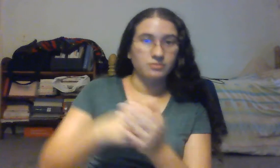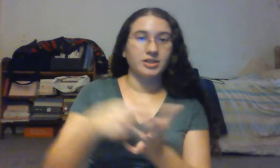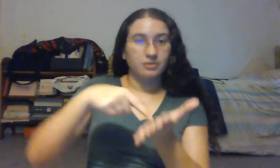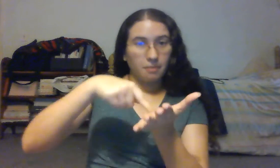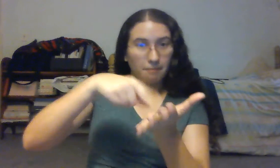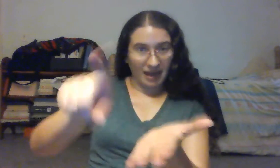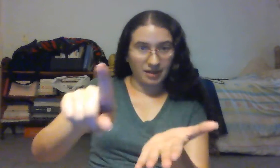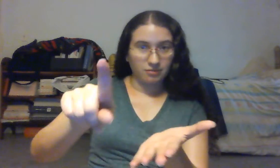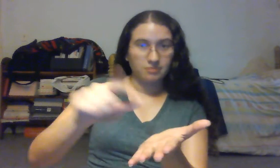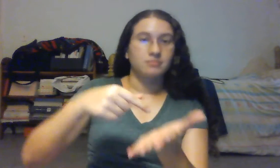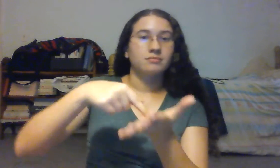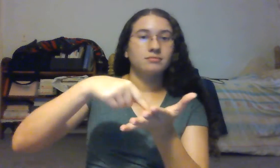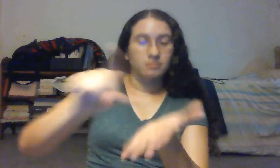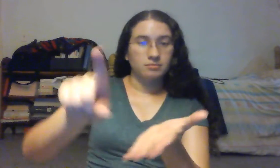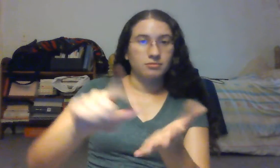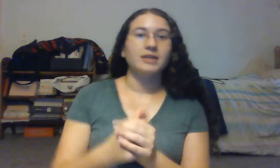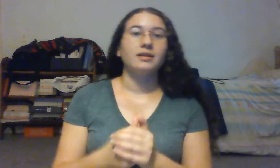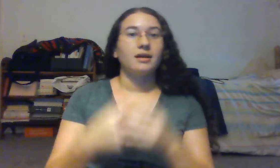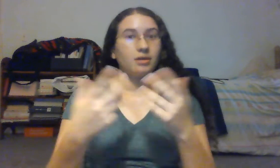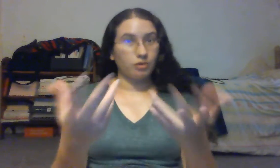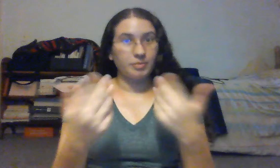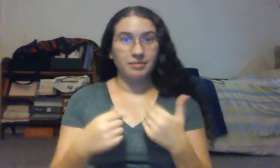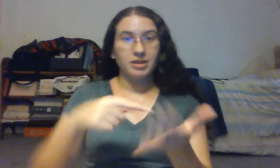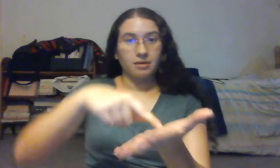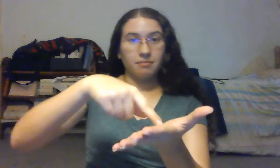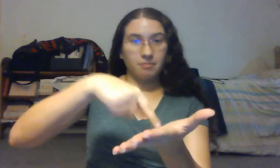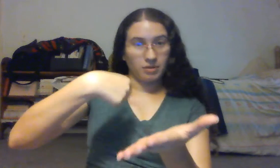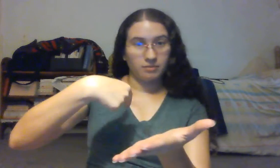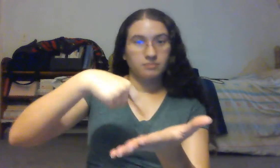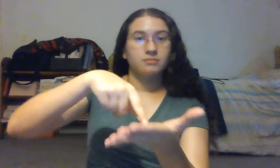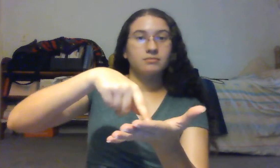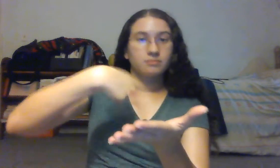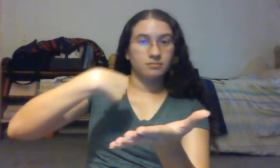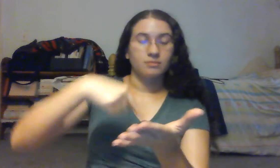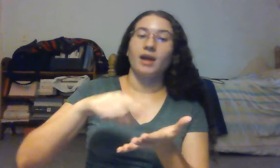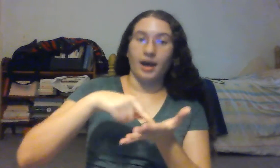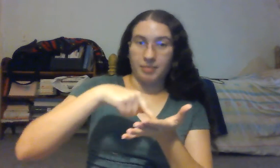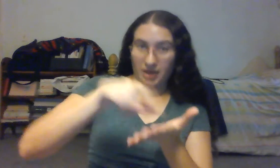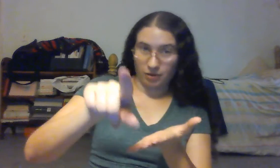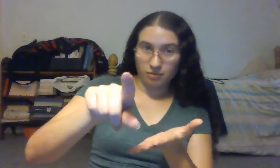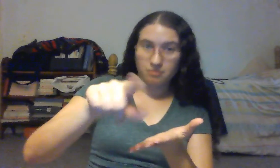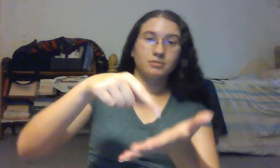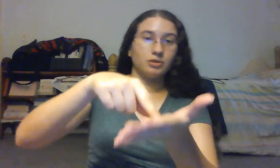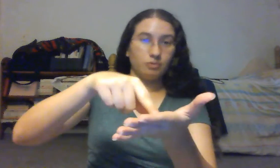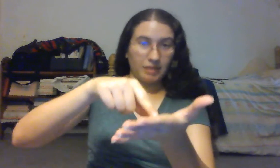Right? You pay you. Right? You pay me. I pay you. You pay